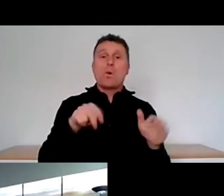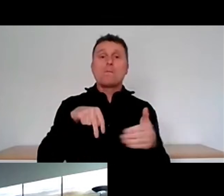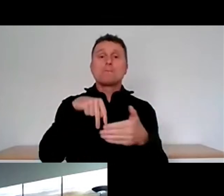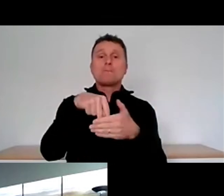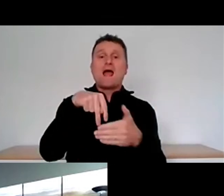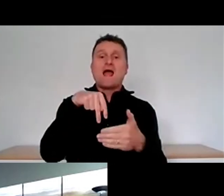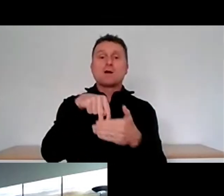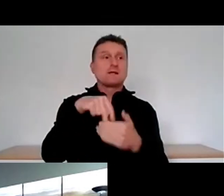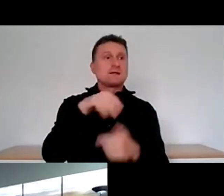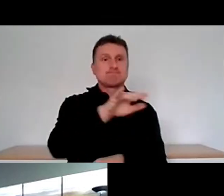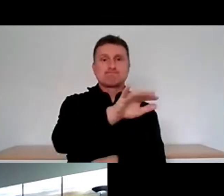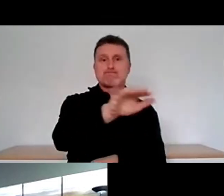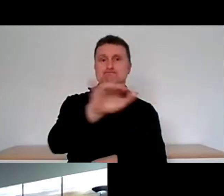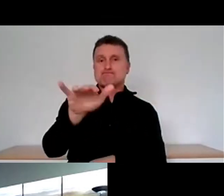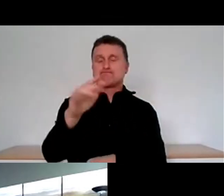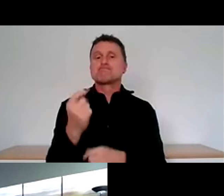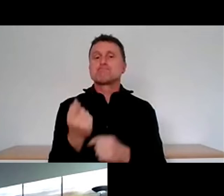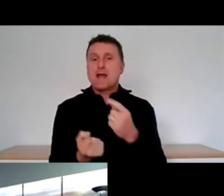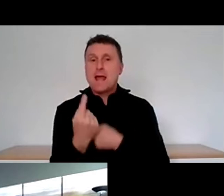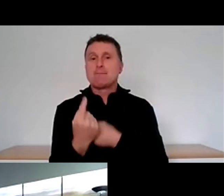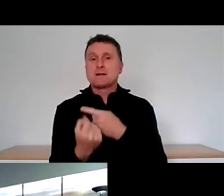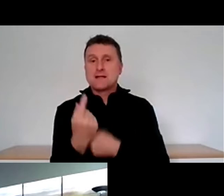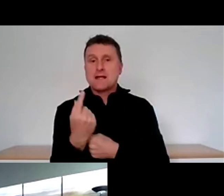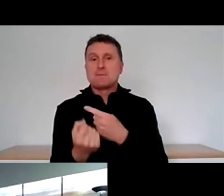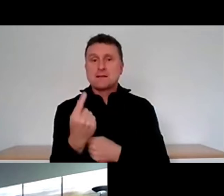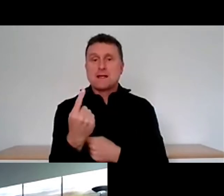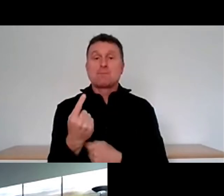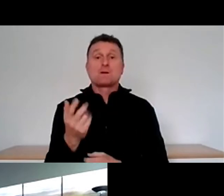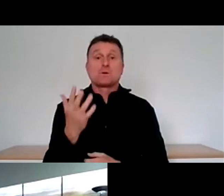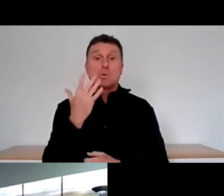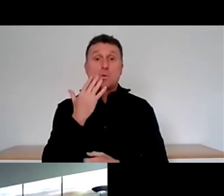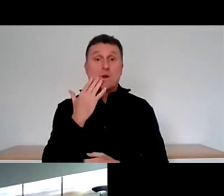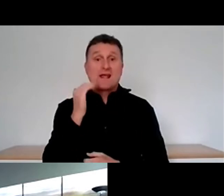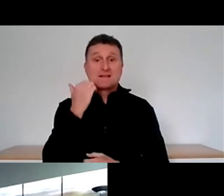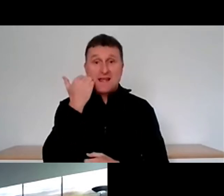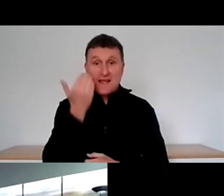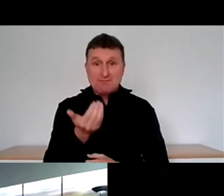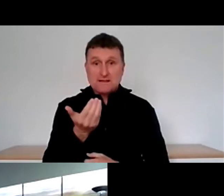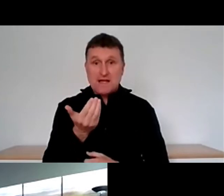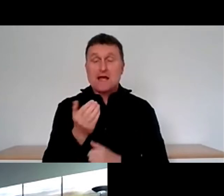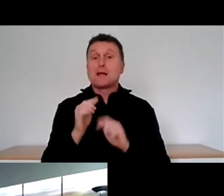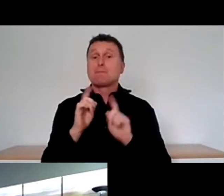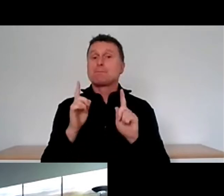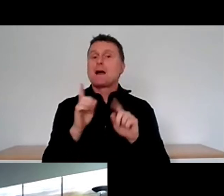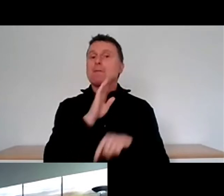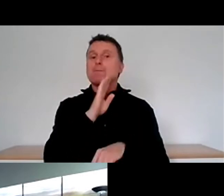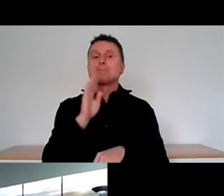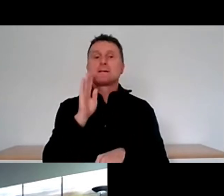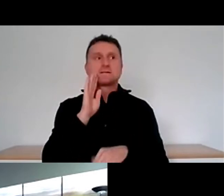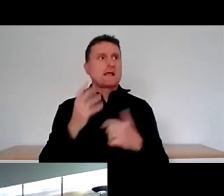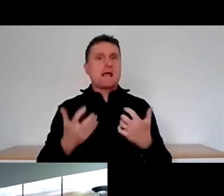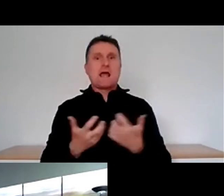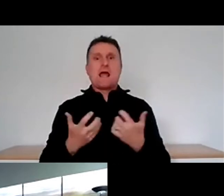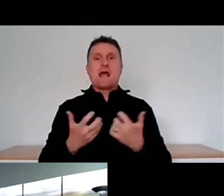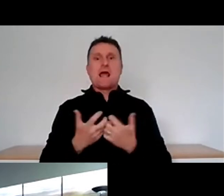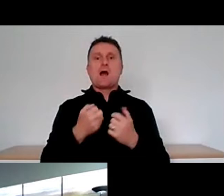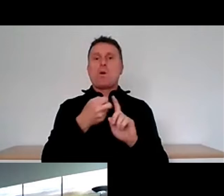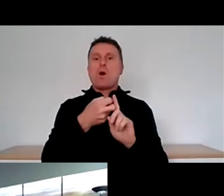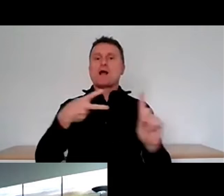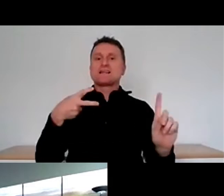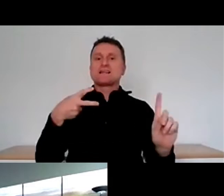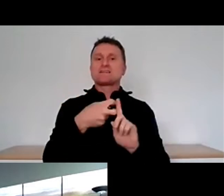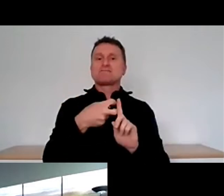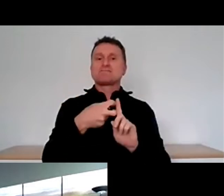they impact every day. But what we're missing is the mechanisms to identify them, and then the